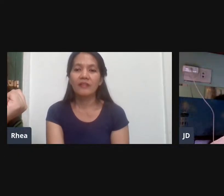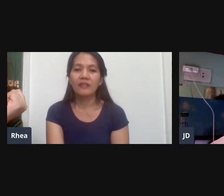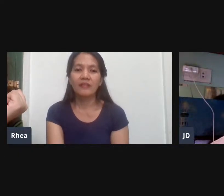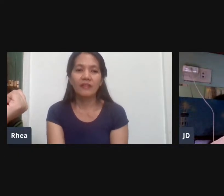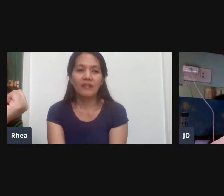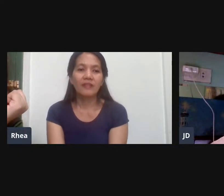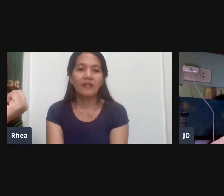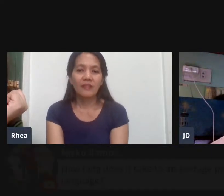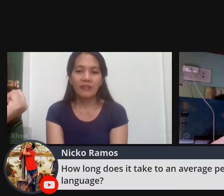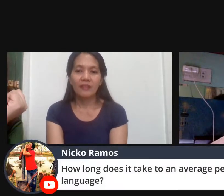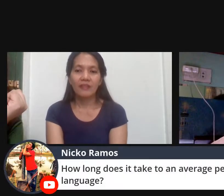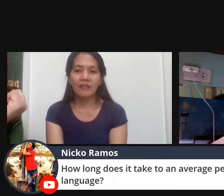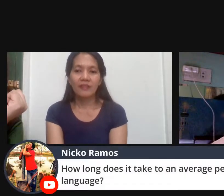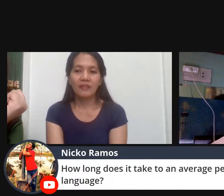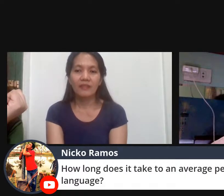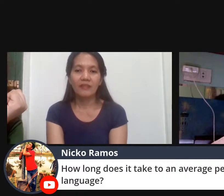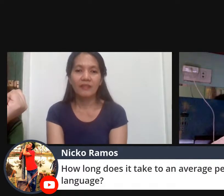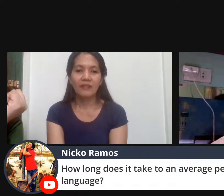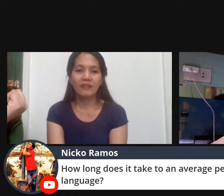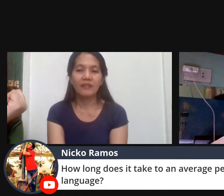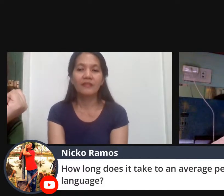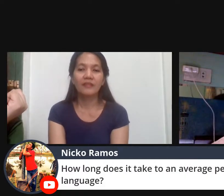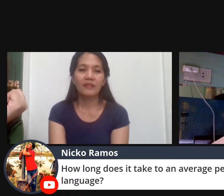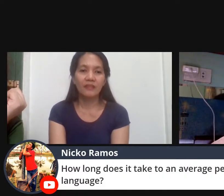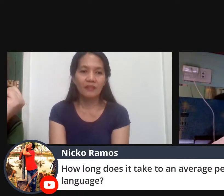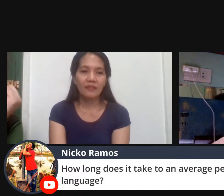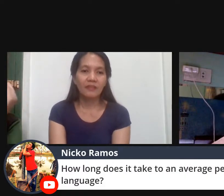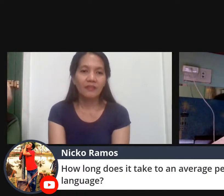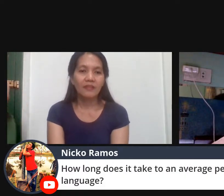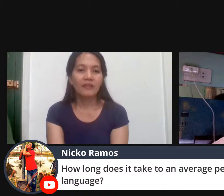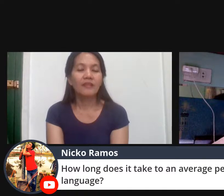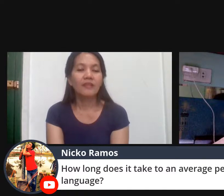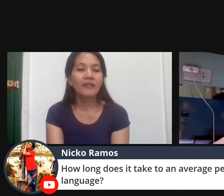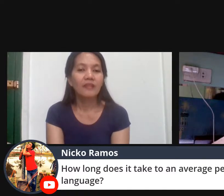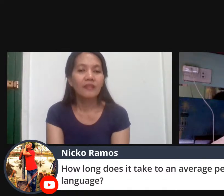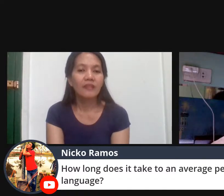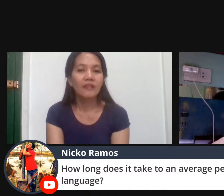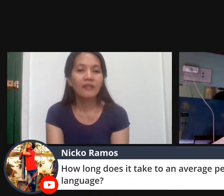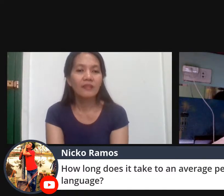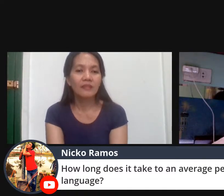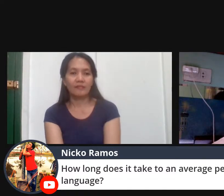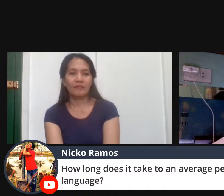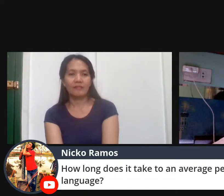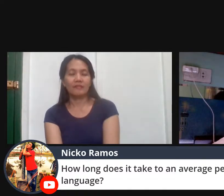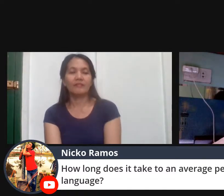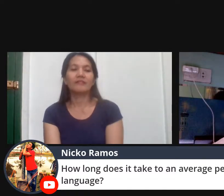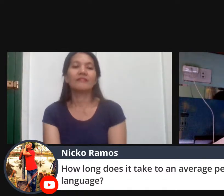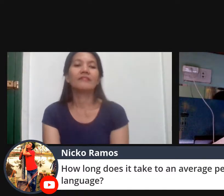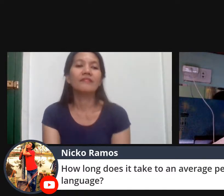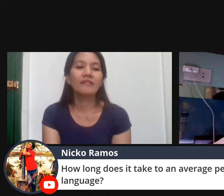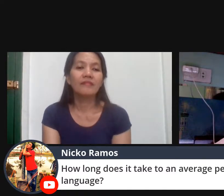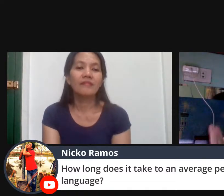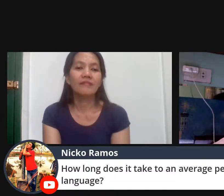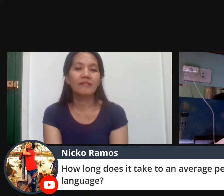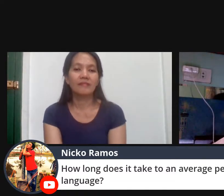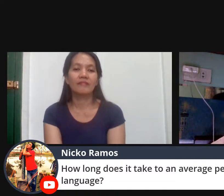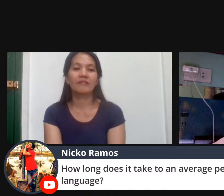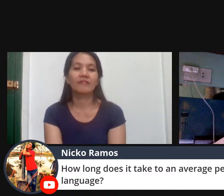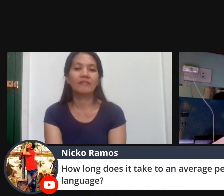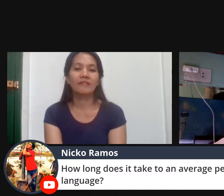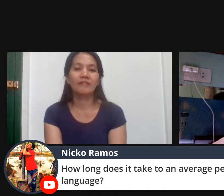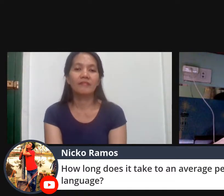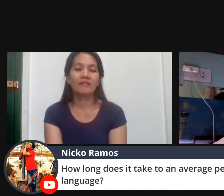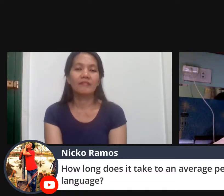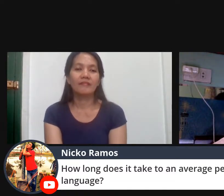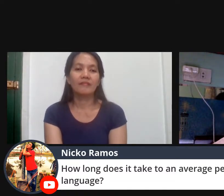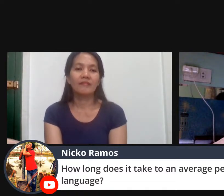So ayan, ang question niya, yes, sige ma'am, mo po. Ang question ni Sir Nico Ramos, Ma'am Rhea, how long does it take an average person to